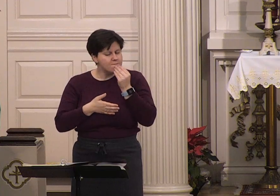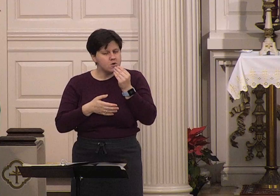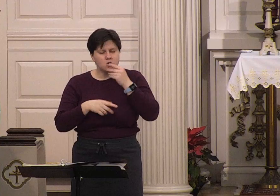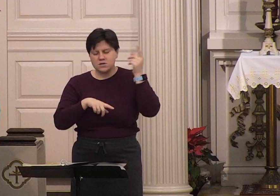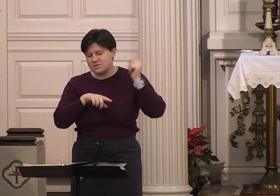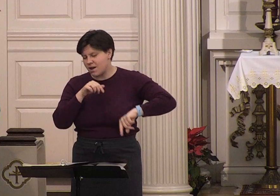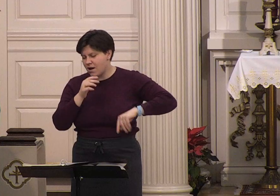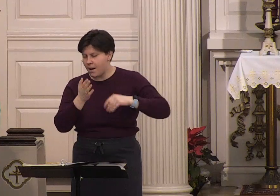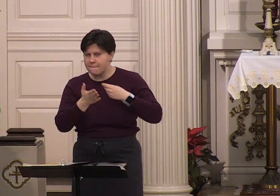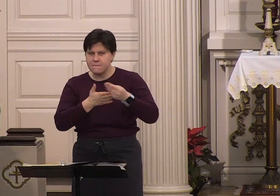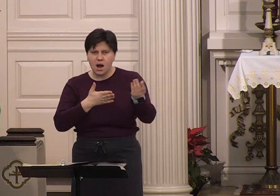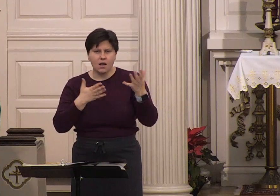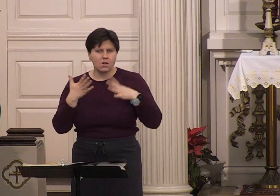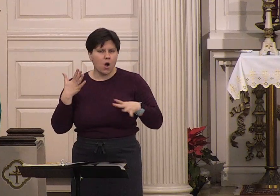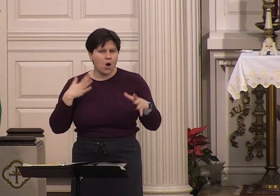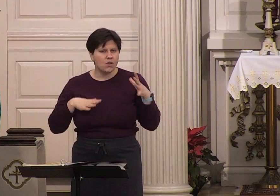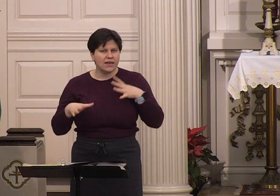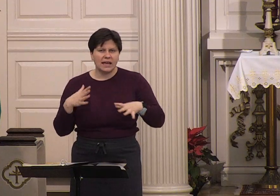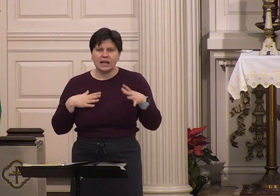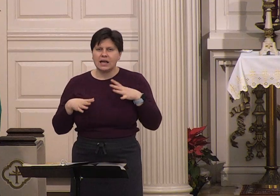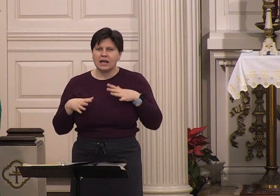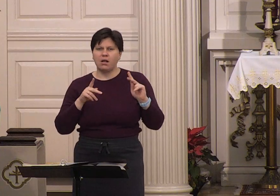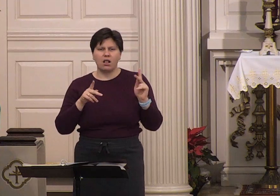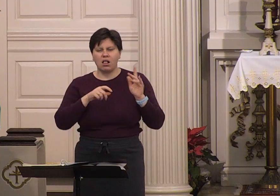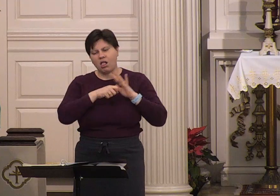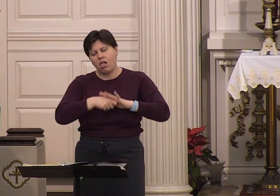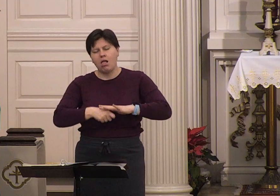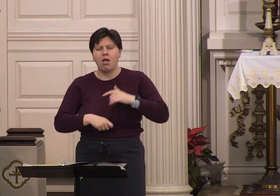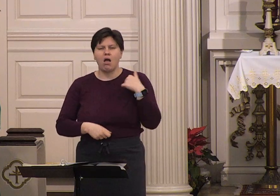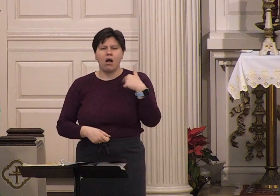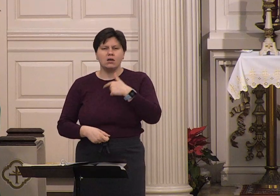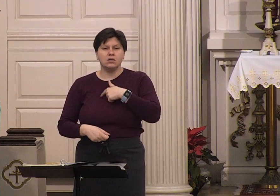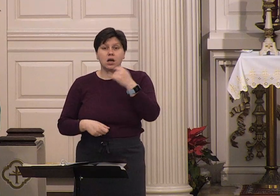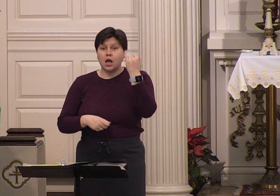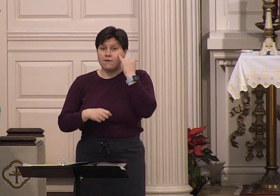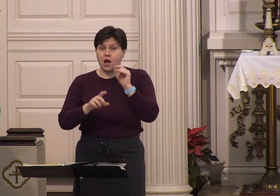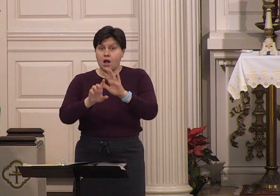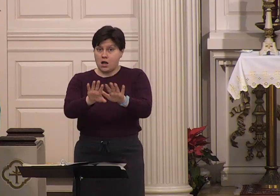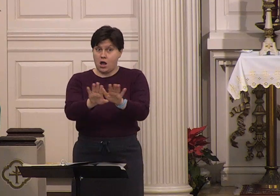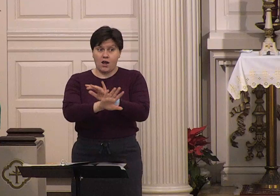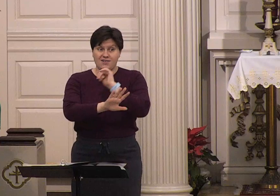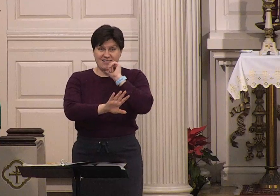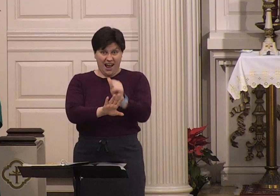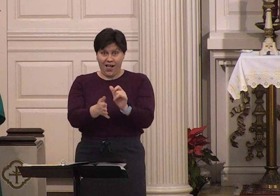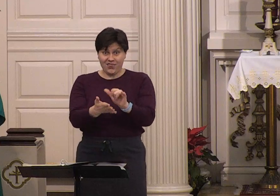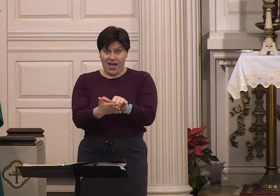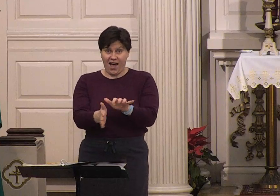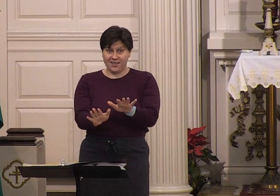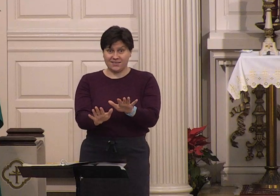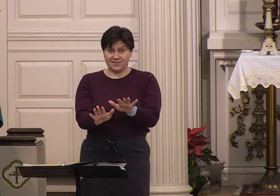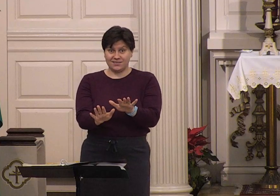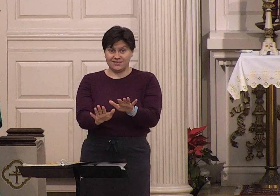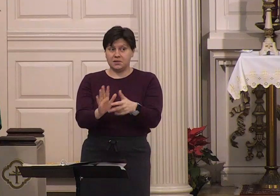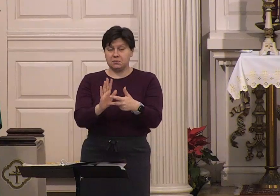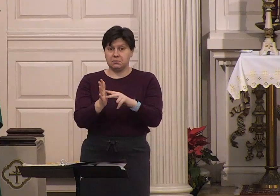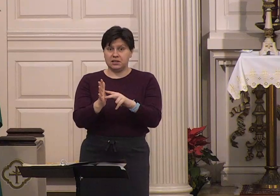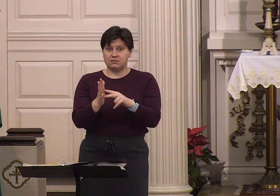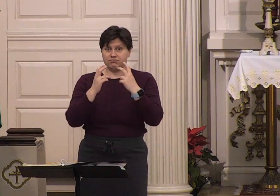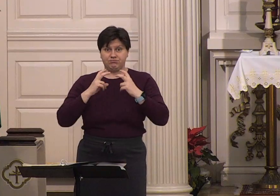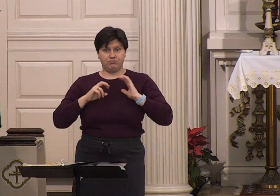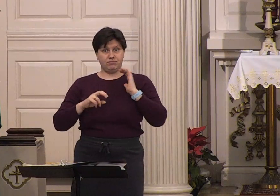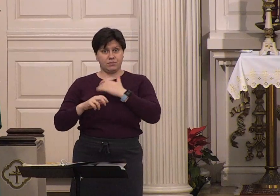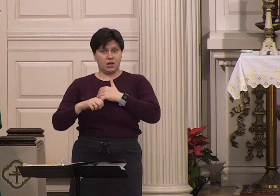clothing. People, you know, dump all over us. Suppose you're not one of those people. Then we look at our lives and